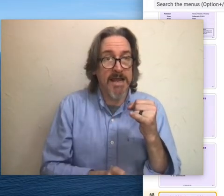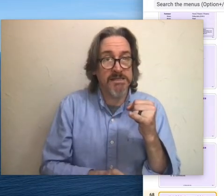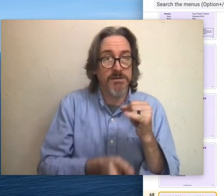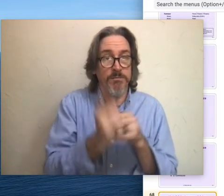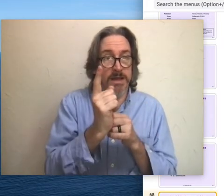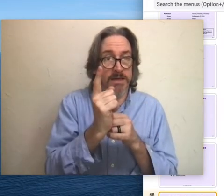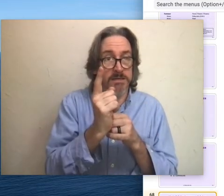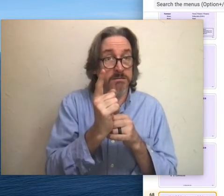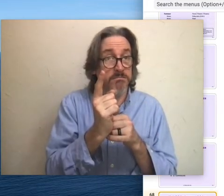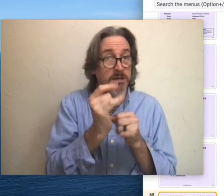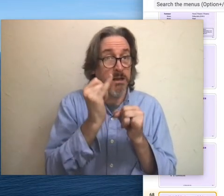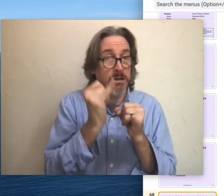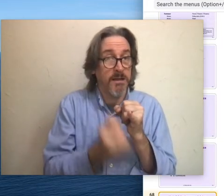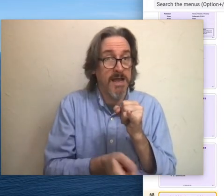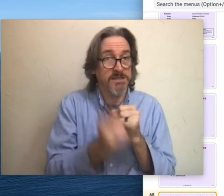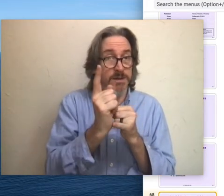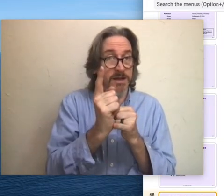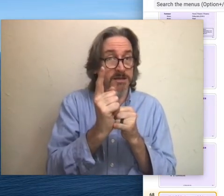last minute.